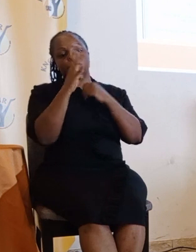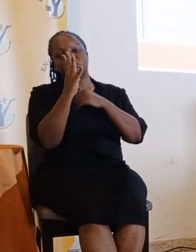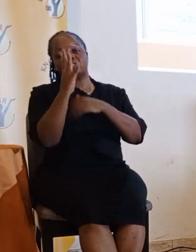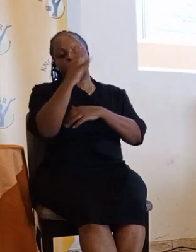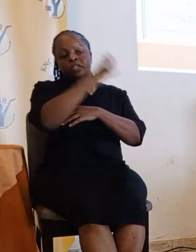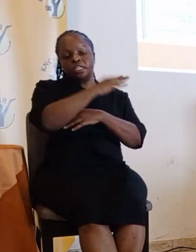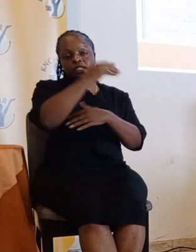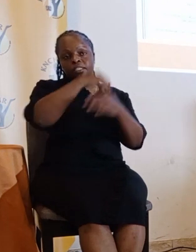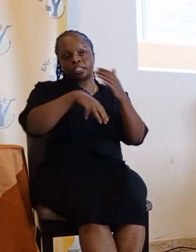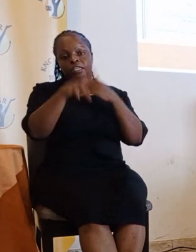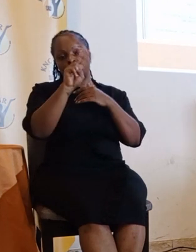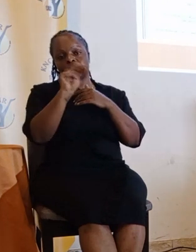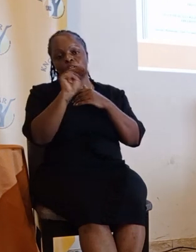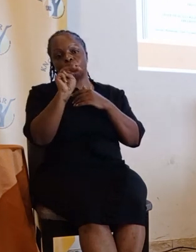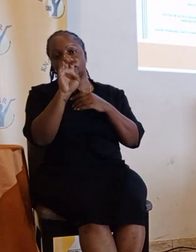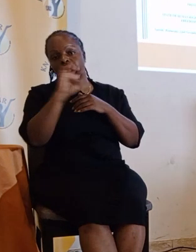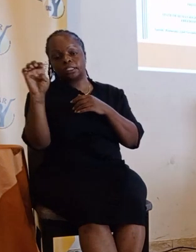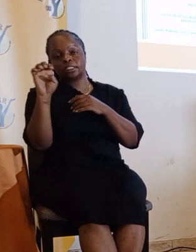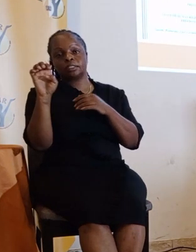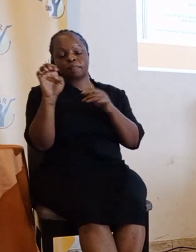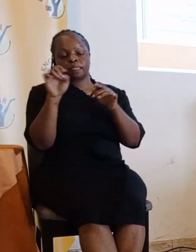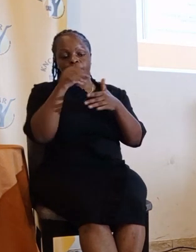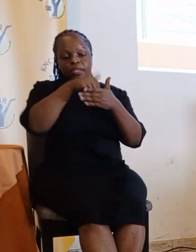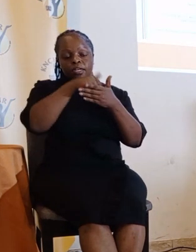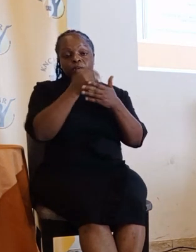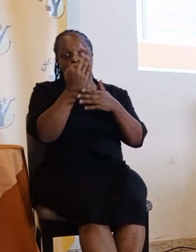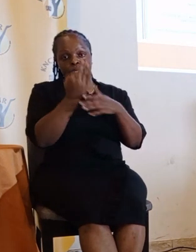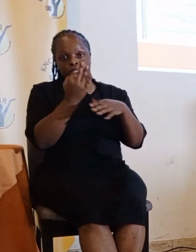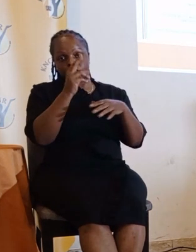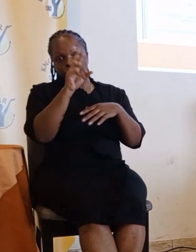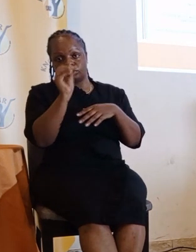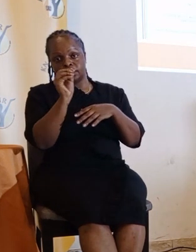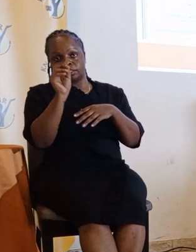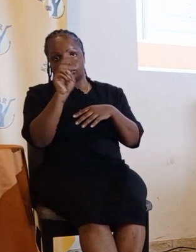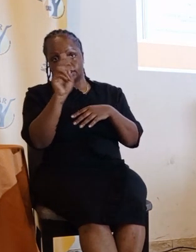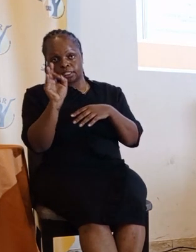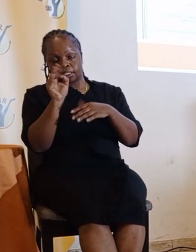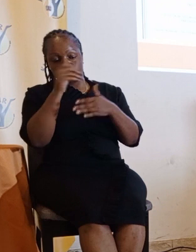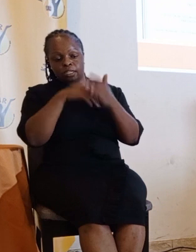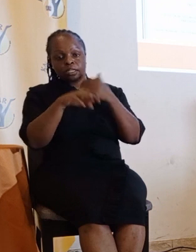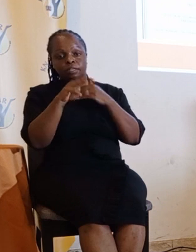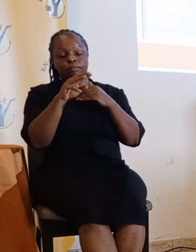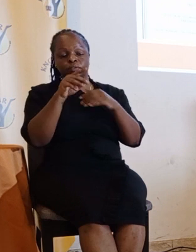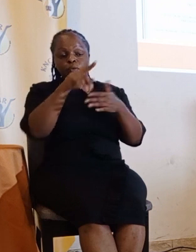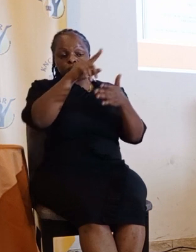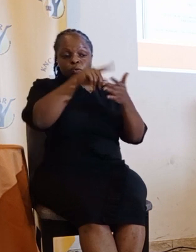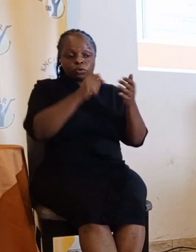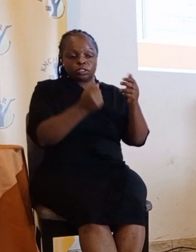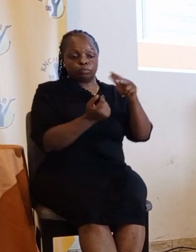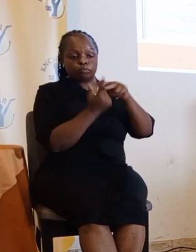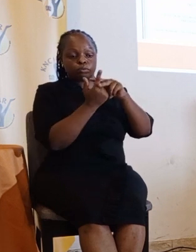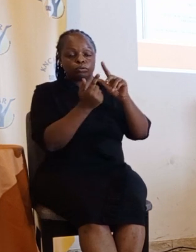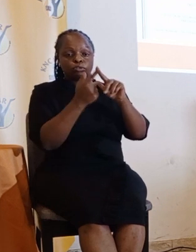in Marakwet East. In March 2023, in what appeared to be coordinated attacks,